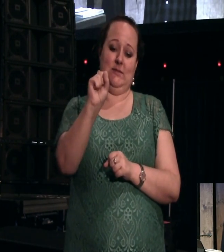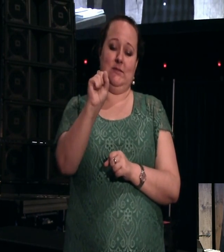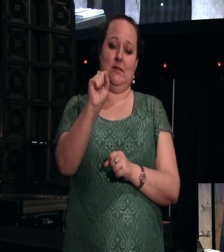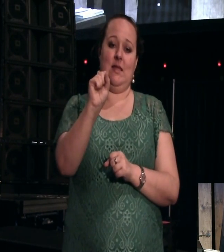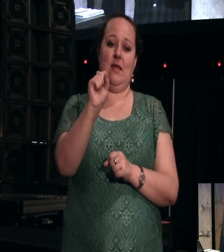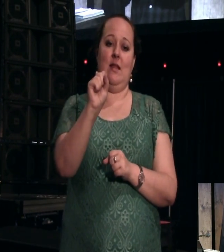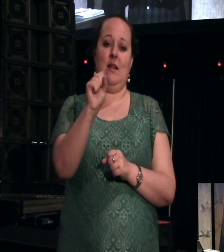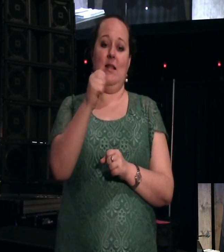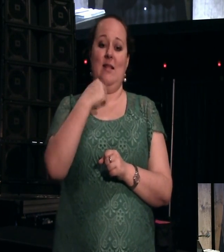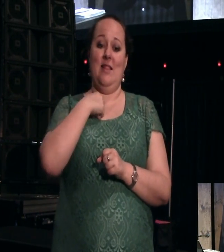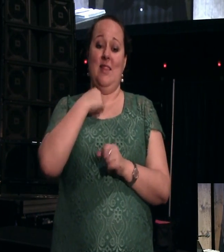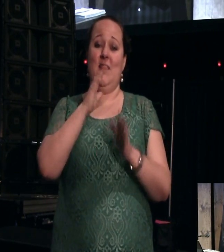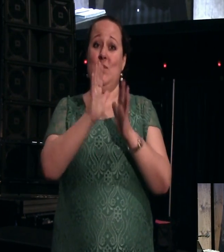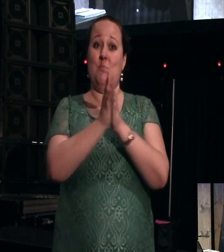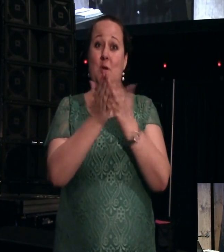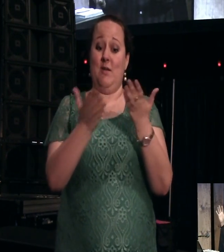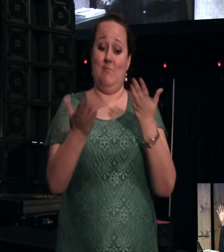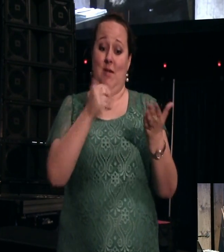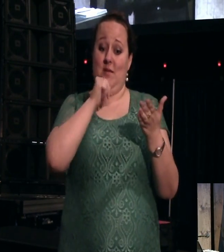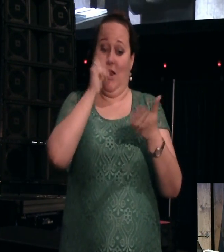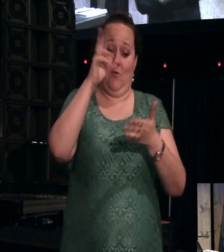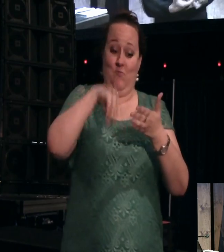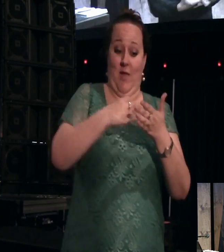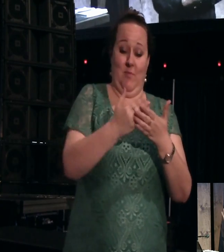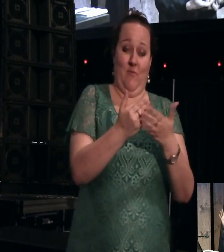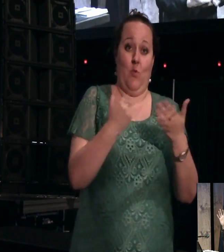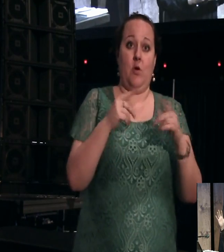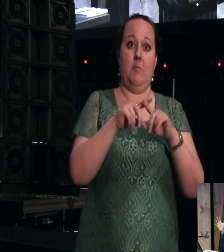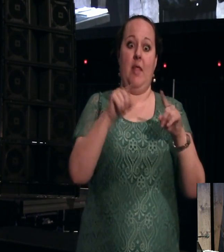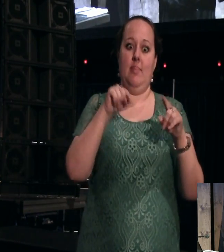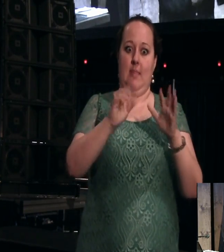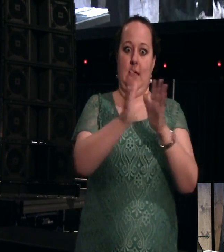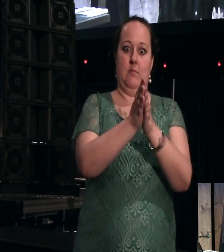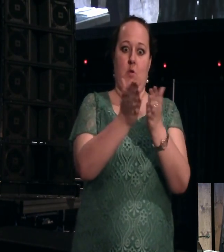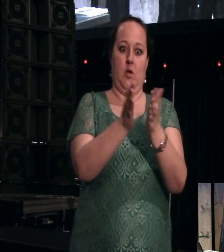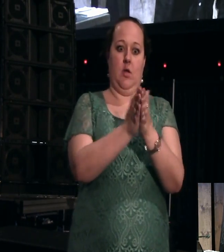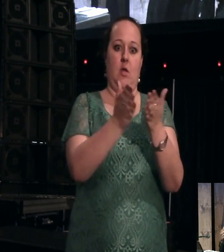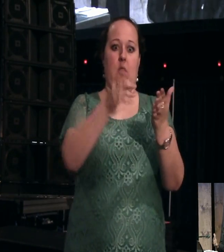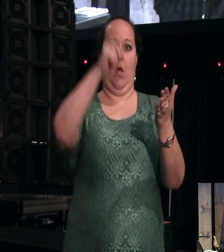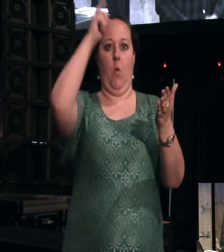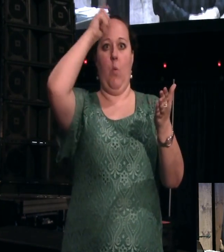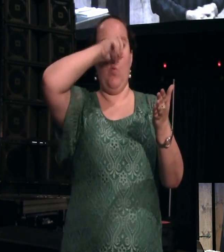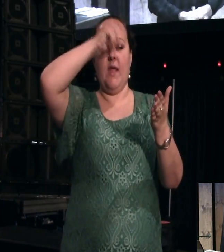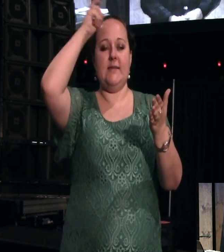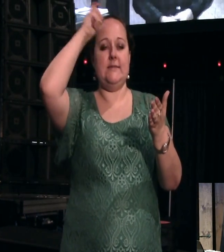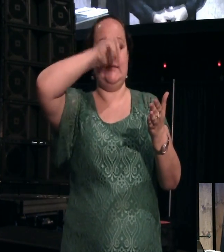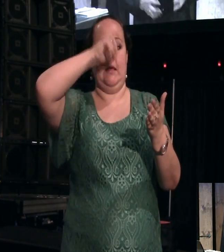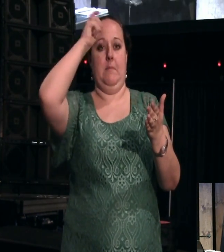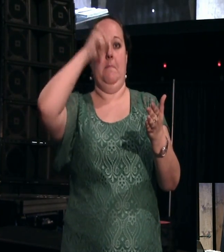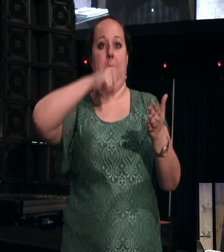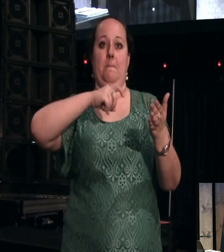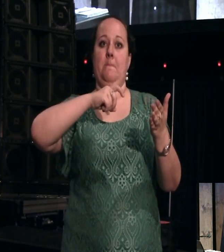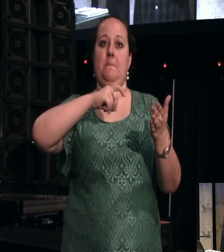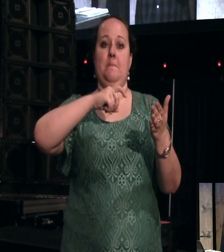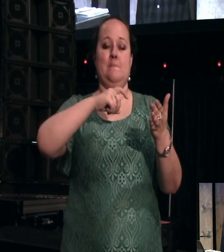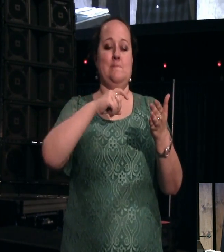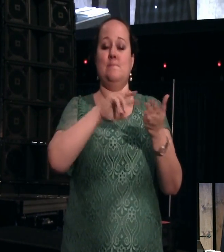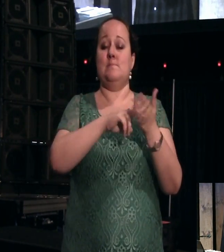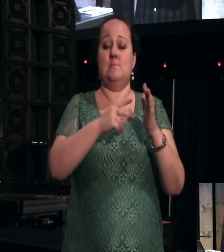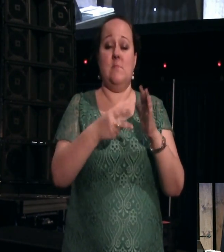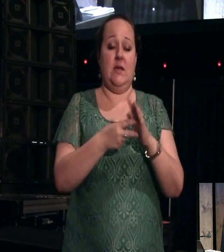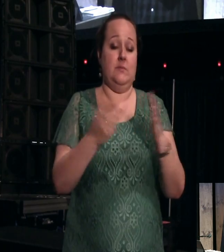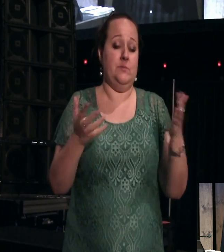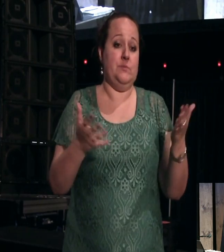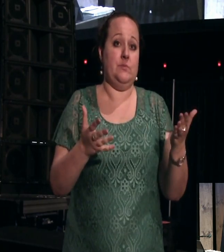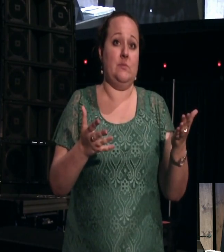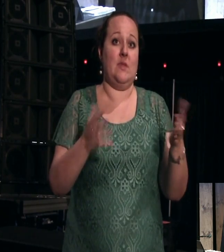book, Ecclesiastes. And I would imagine that this book hasn't ever been on your radar, but what you need to know is this book is